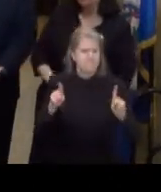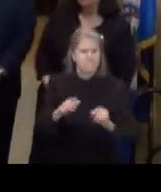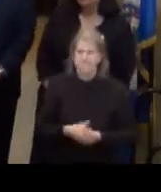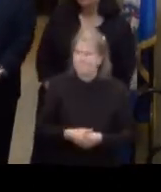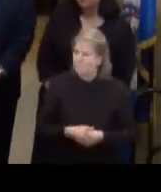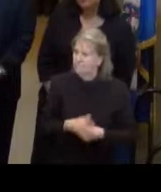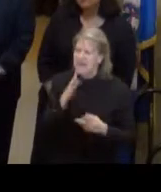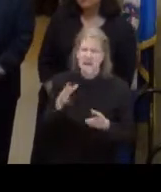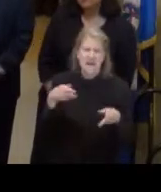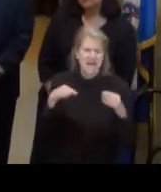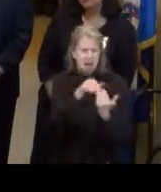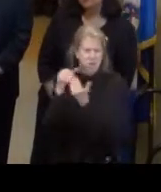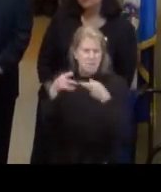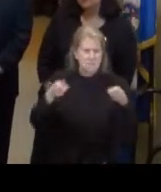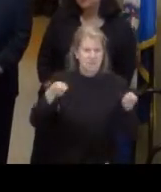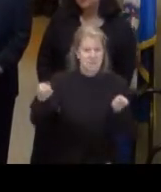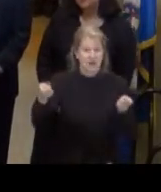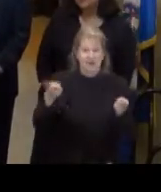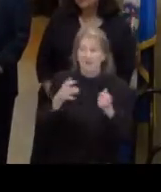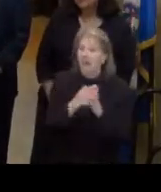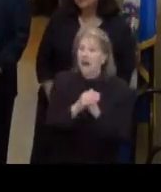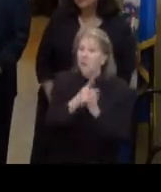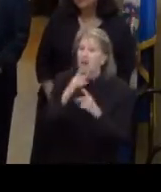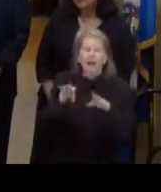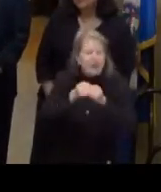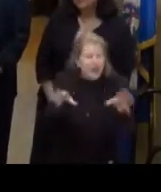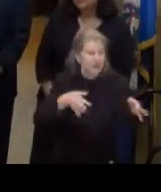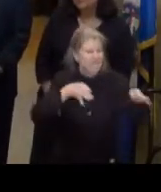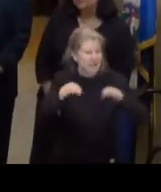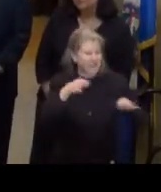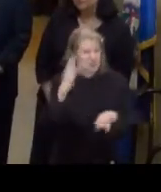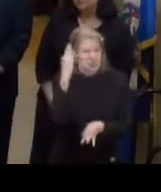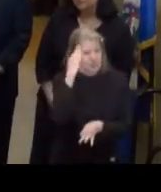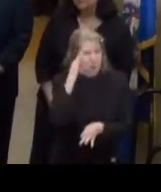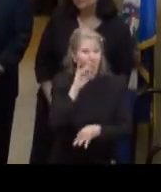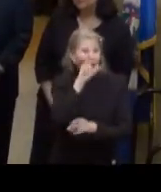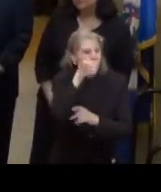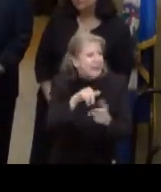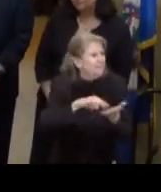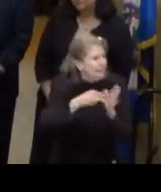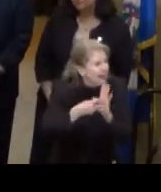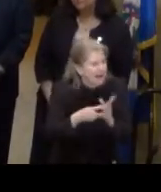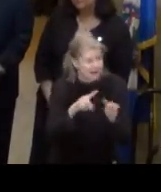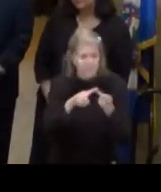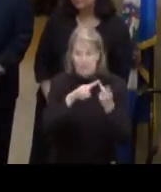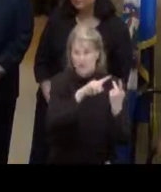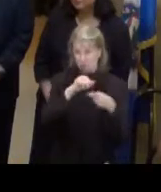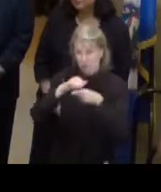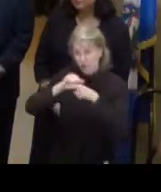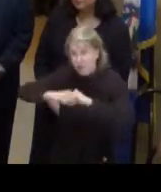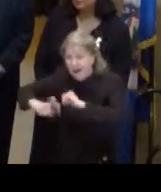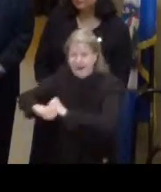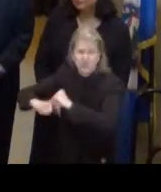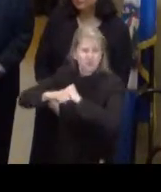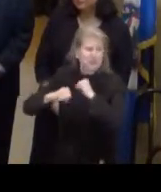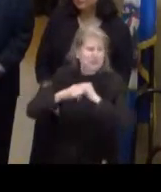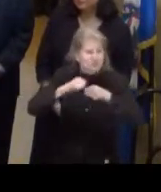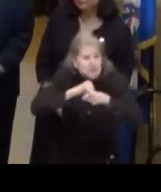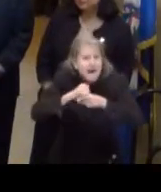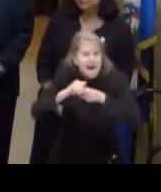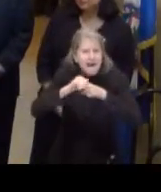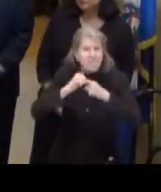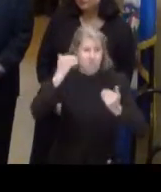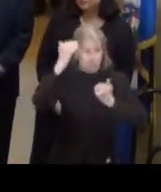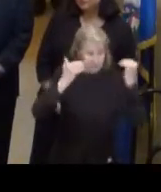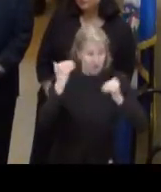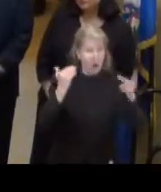We need clear definitions to know what we're talking about. We need protections for all students, training and resources for the adults in the